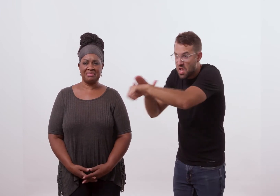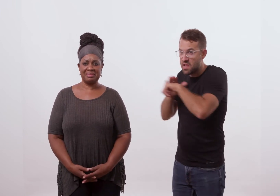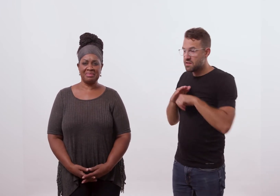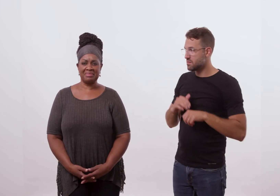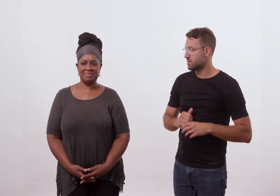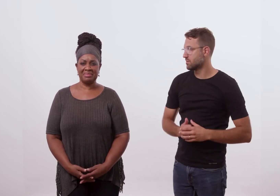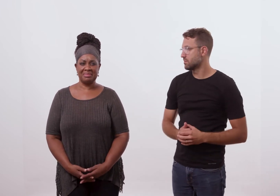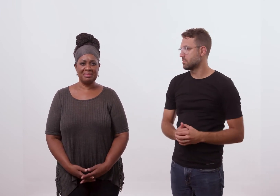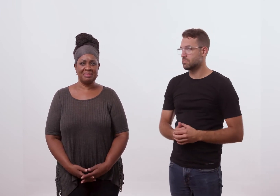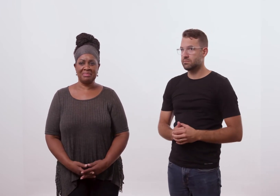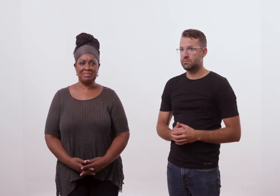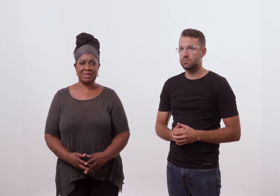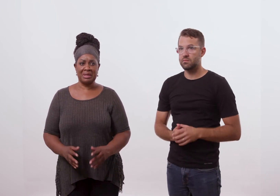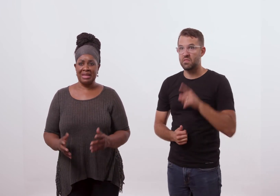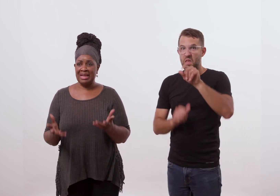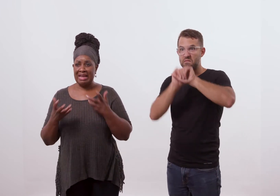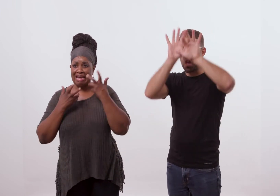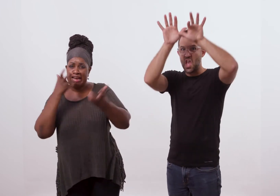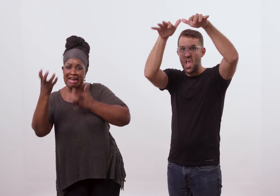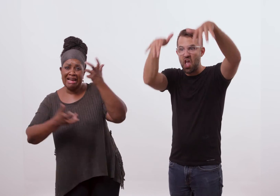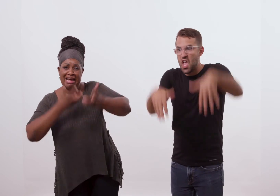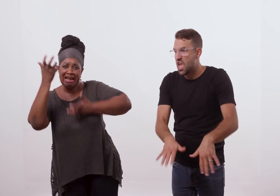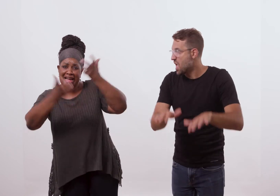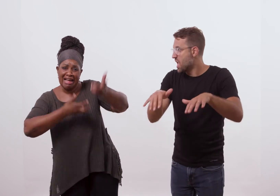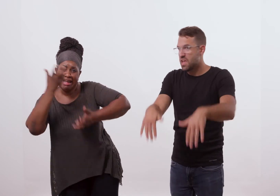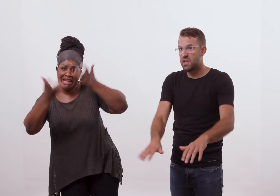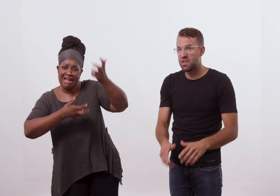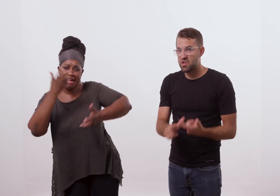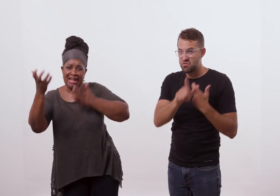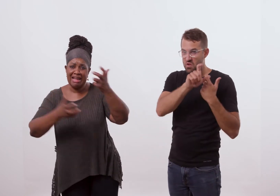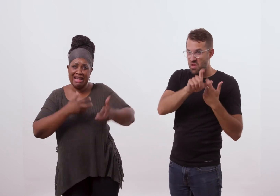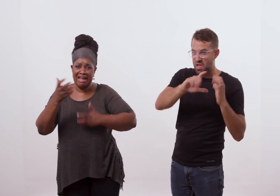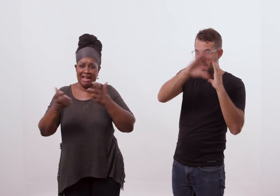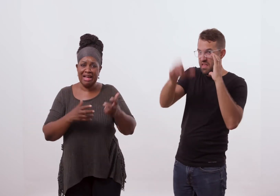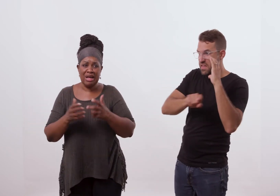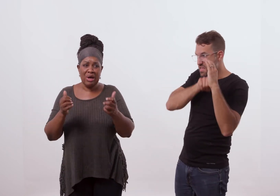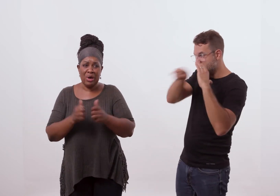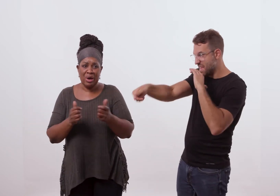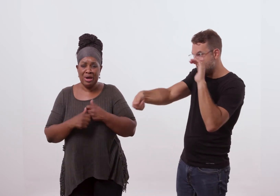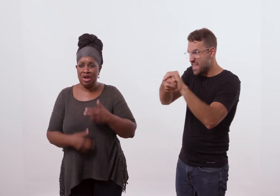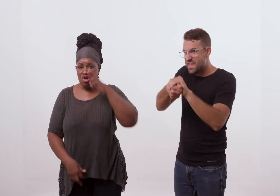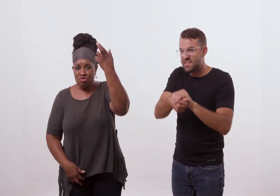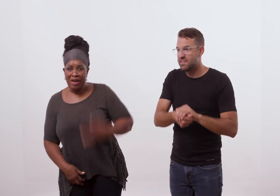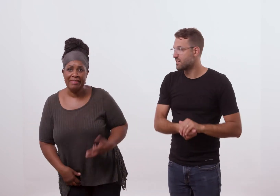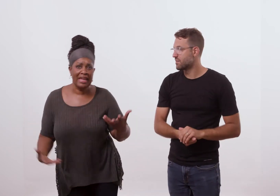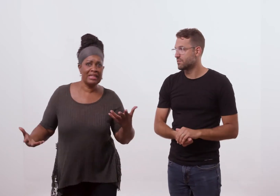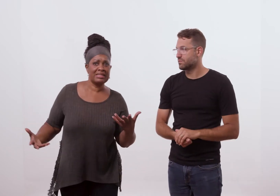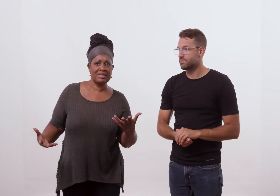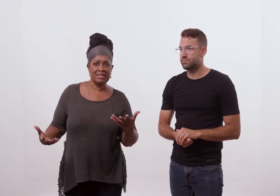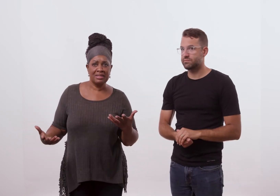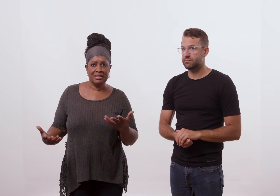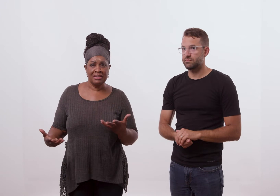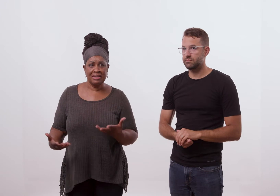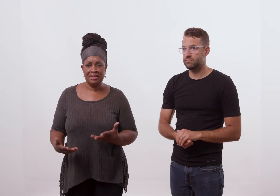It's the volcano! Head for the cave! Redlands, our lesson for today is done. But